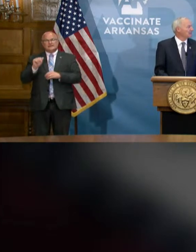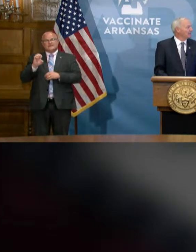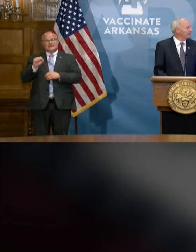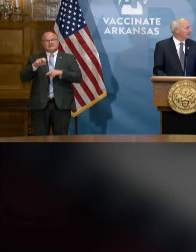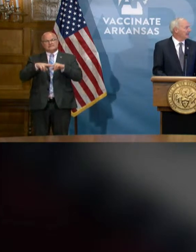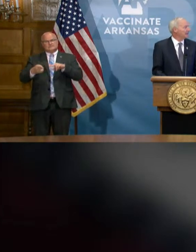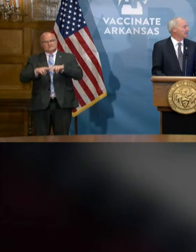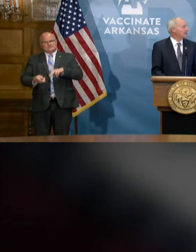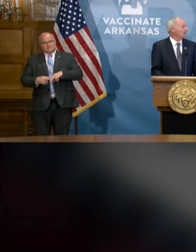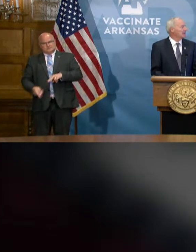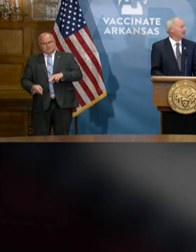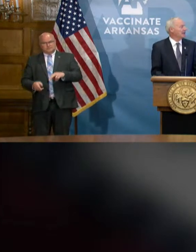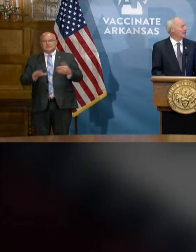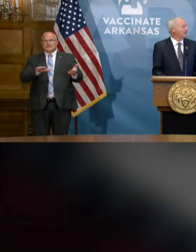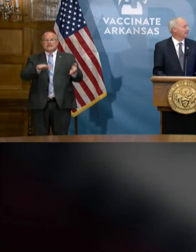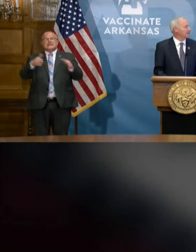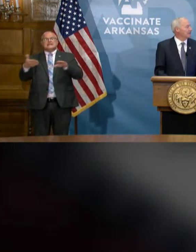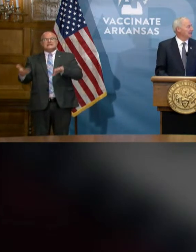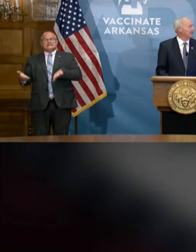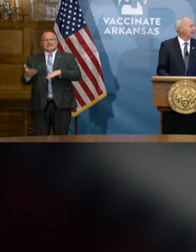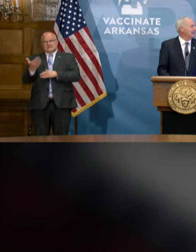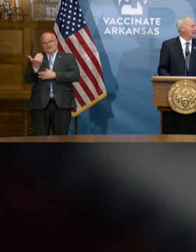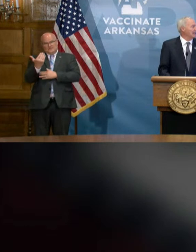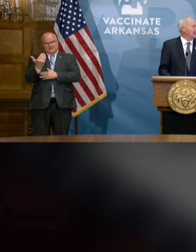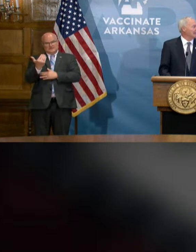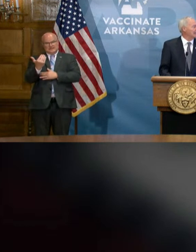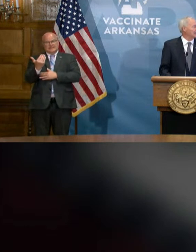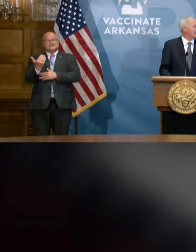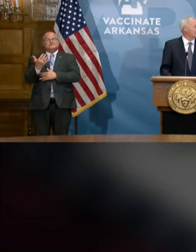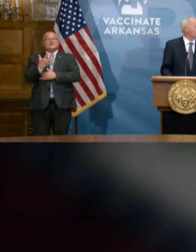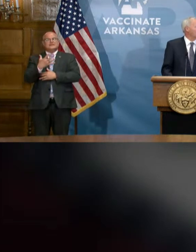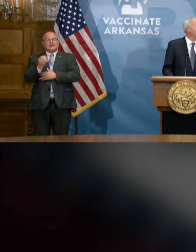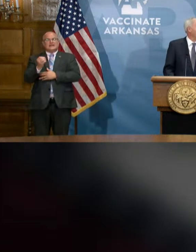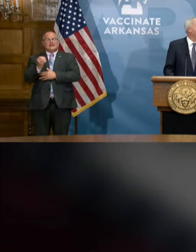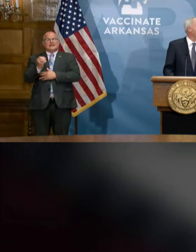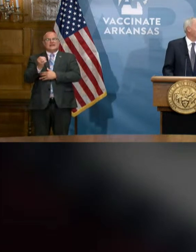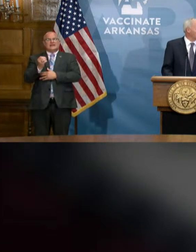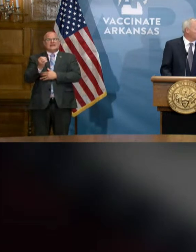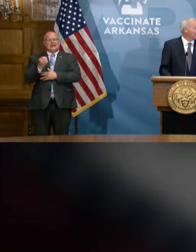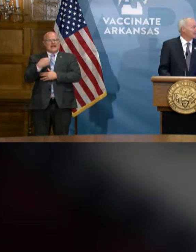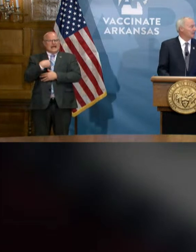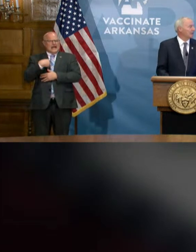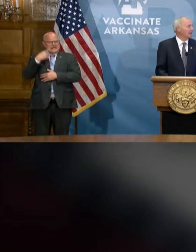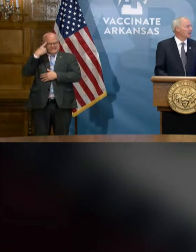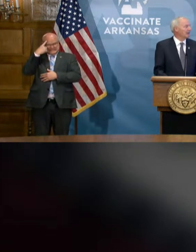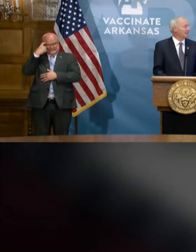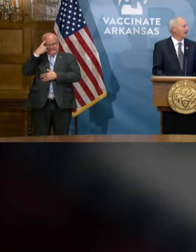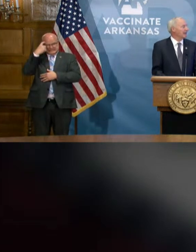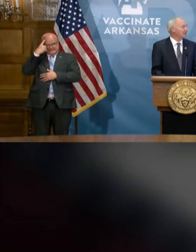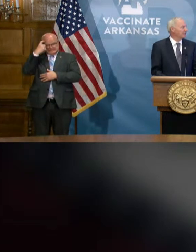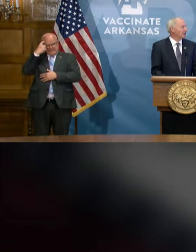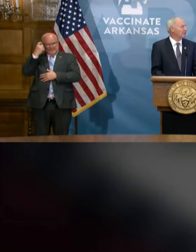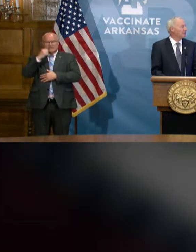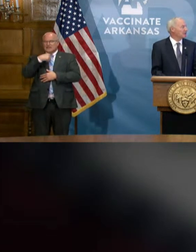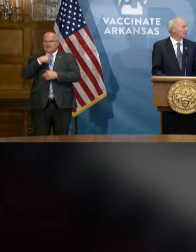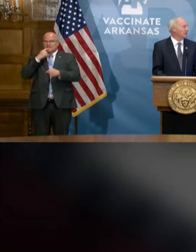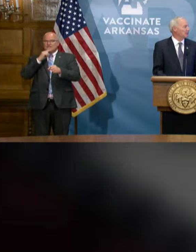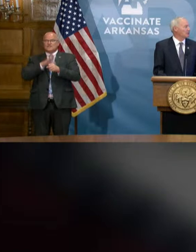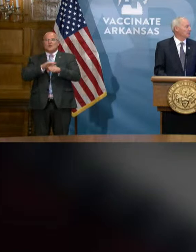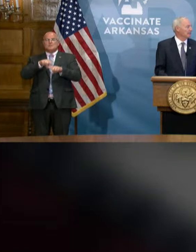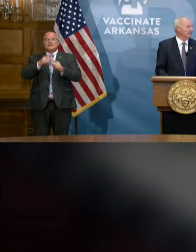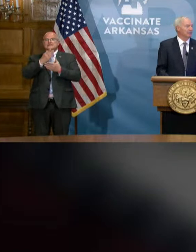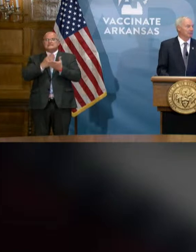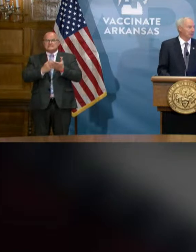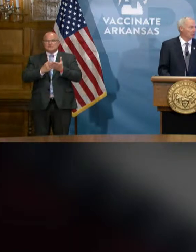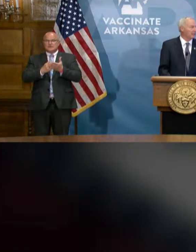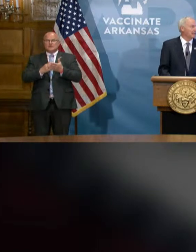down. The deaths are 15. And I suspect, although I don't have that confirmed, that some of